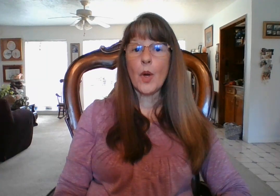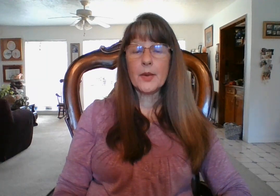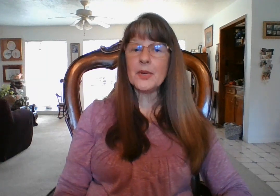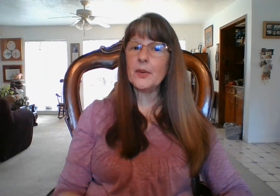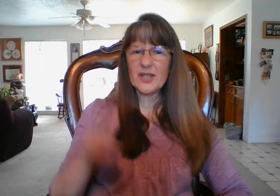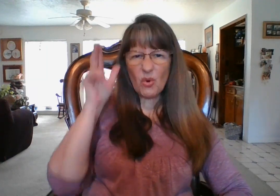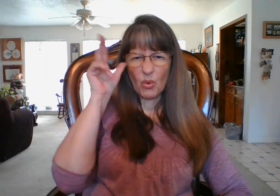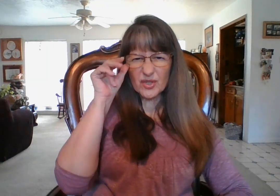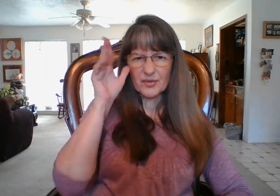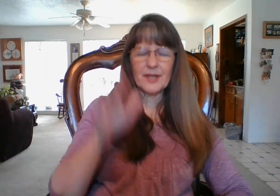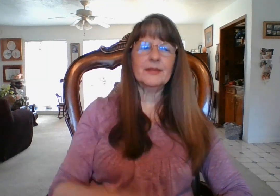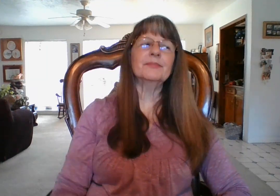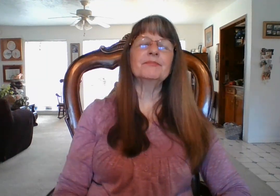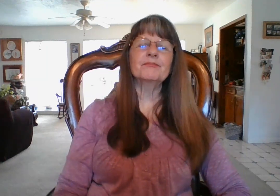And we already did horse, right?